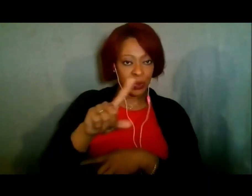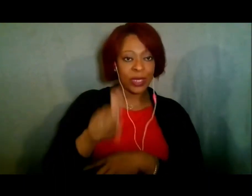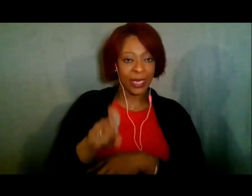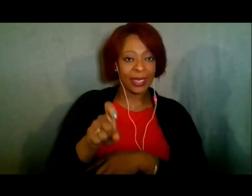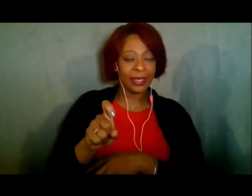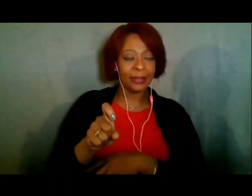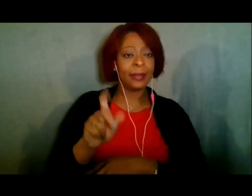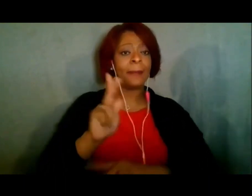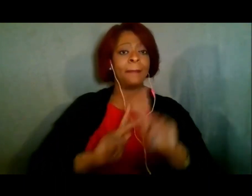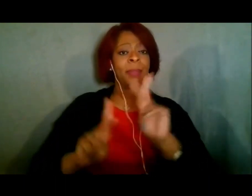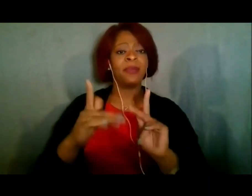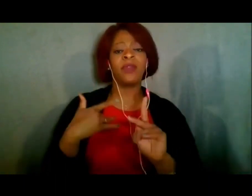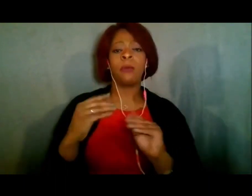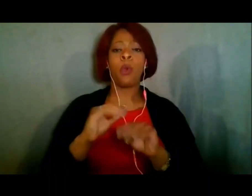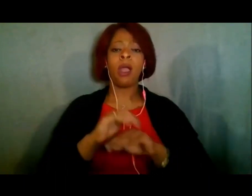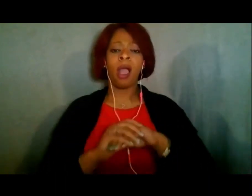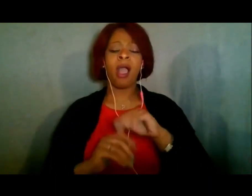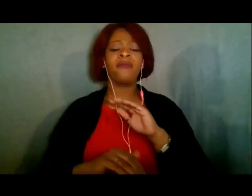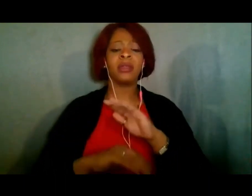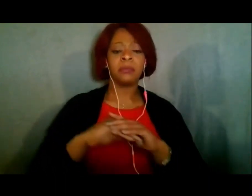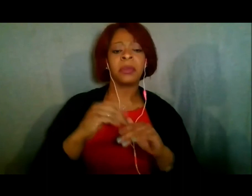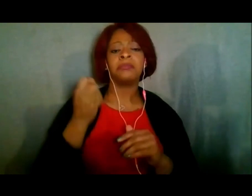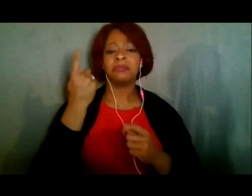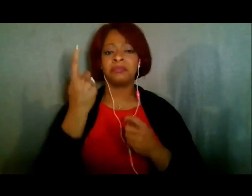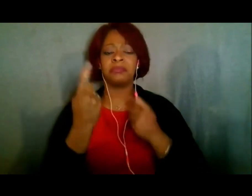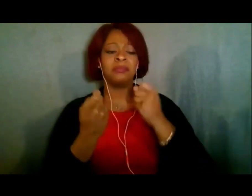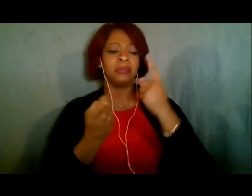as people are more comfortable and get the